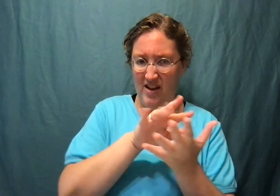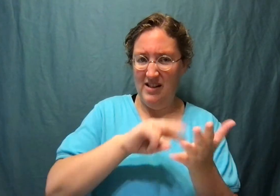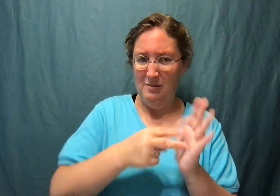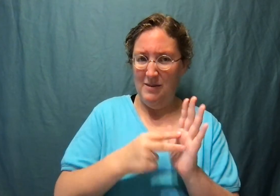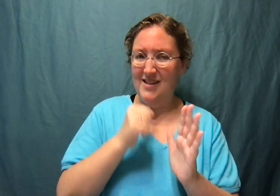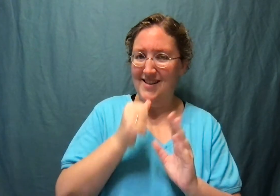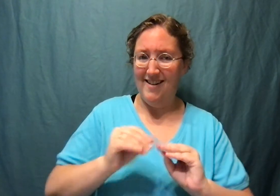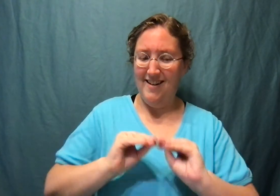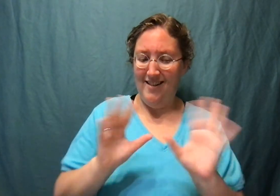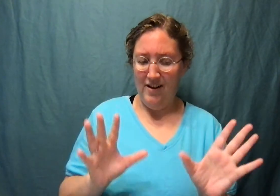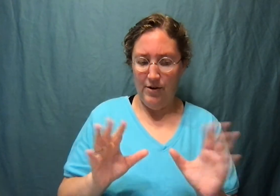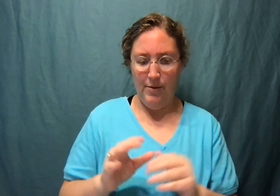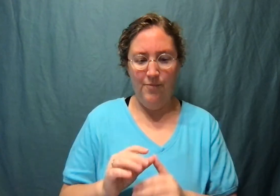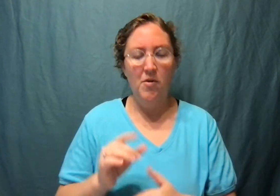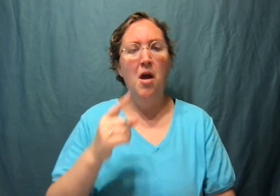This means not clear.